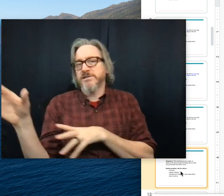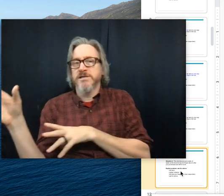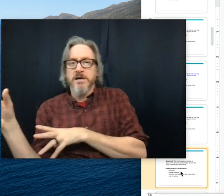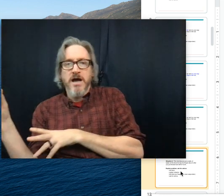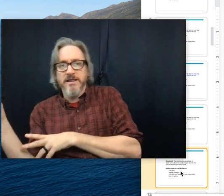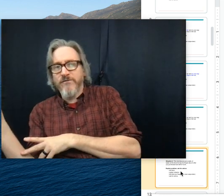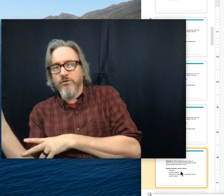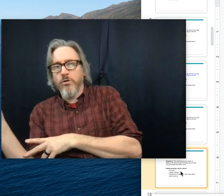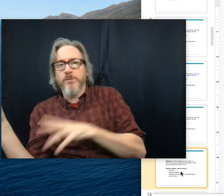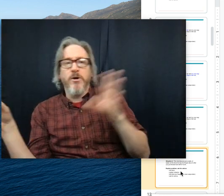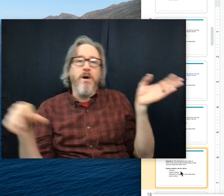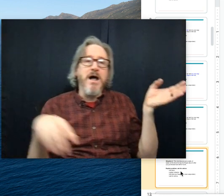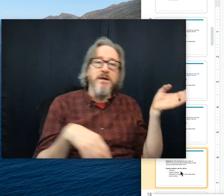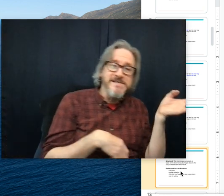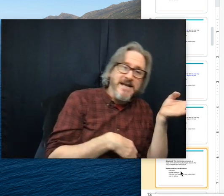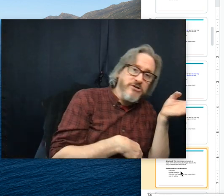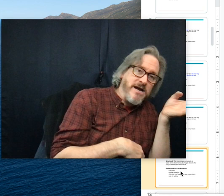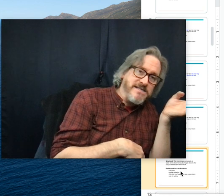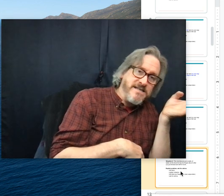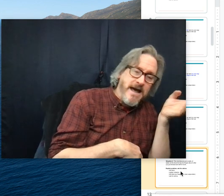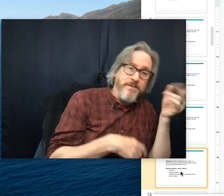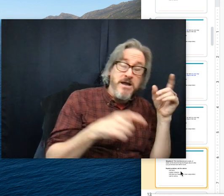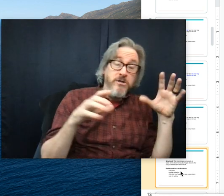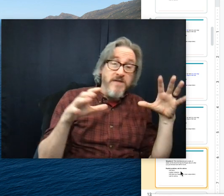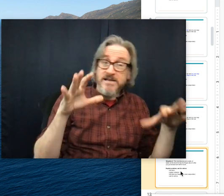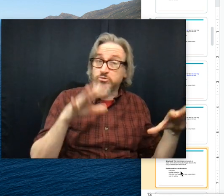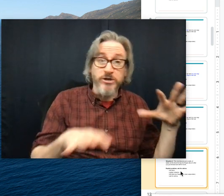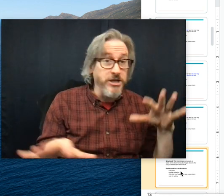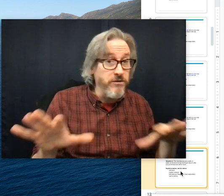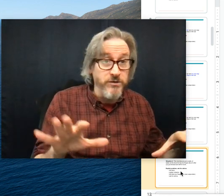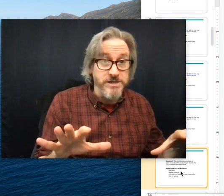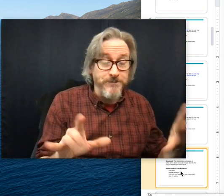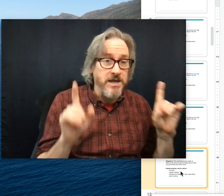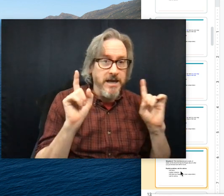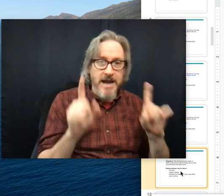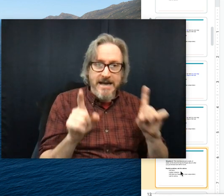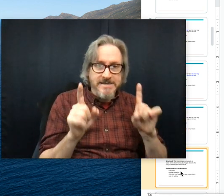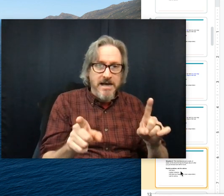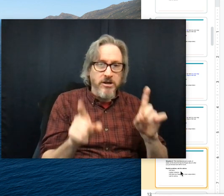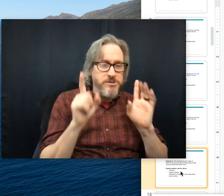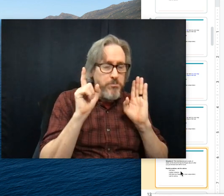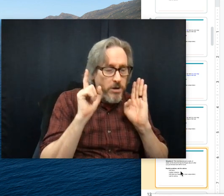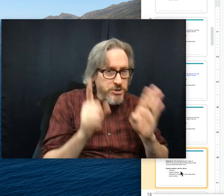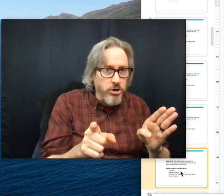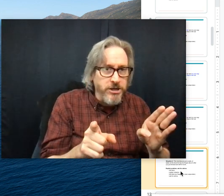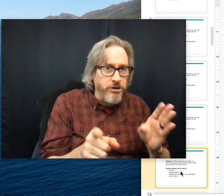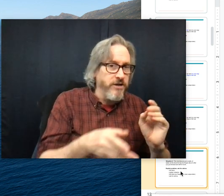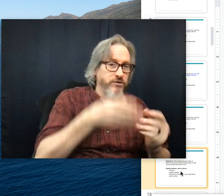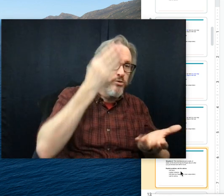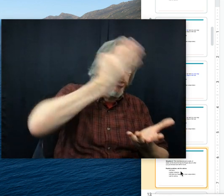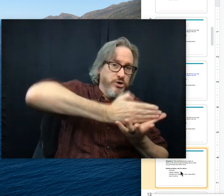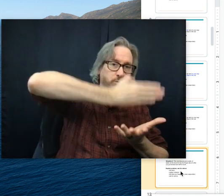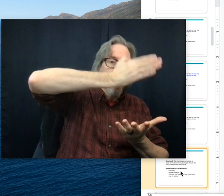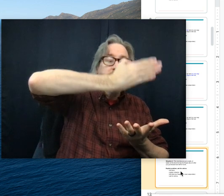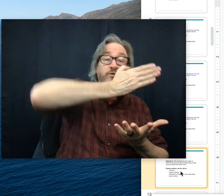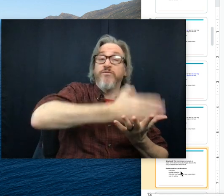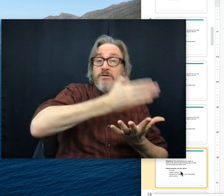I left for work, but while I was getting dressed, this happened. That's really confusing. In ASL, it's much more clear if